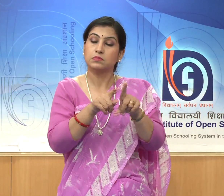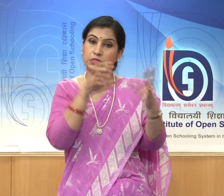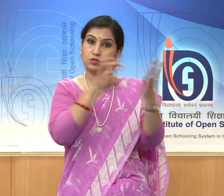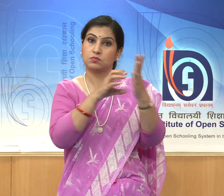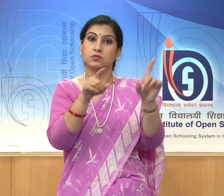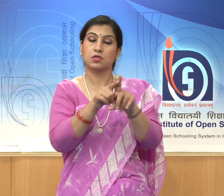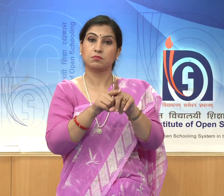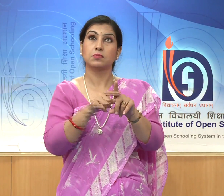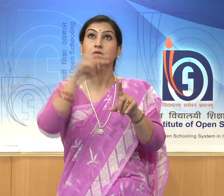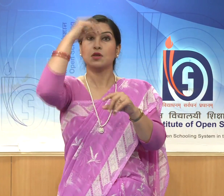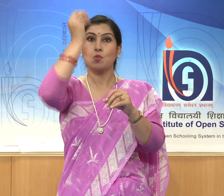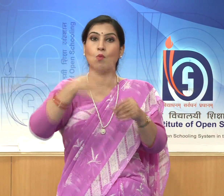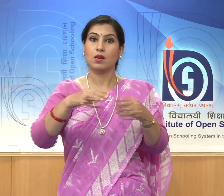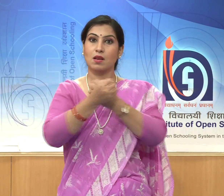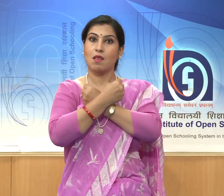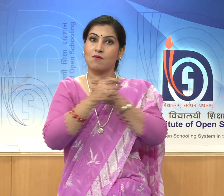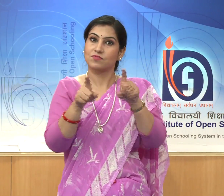of divine love.